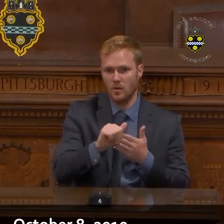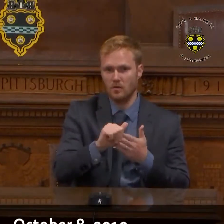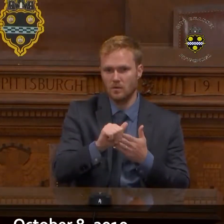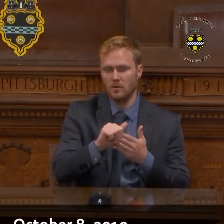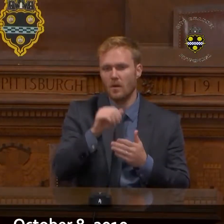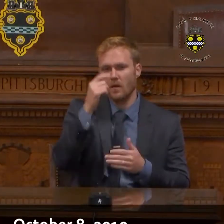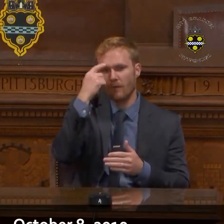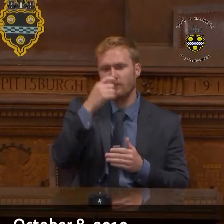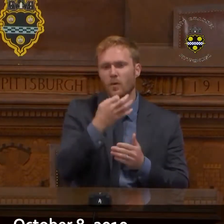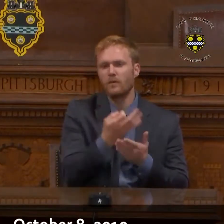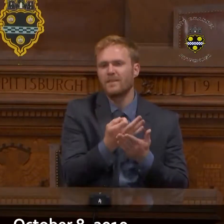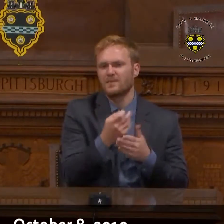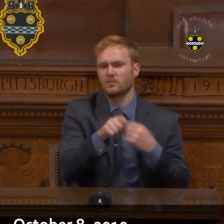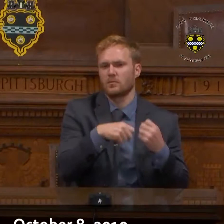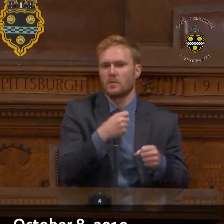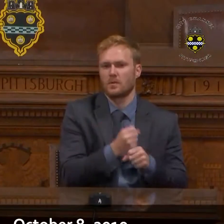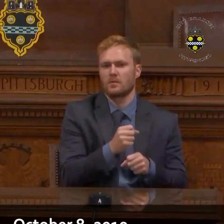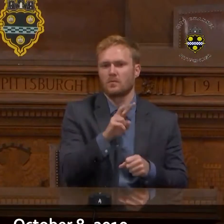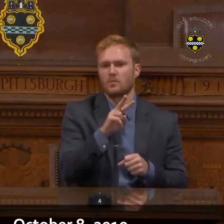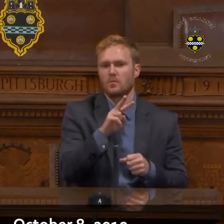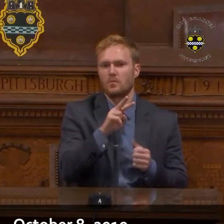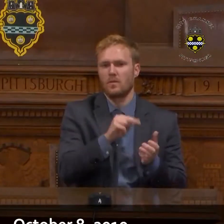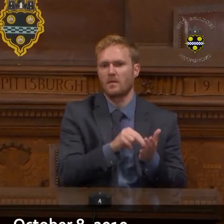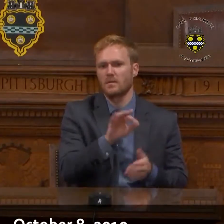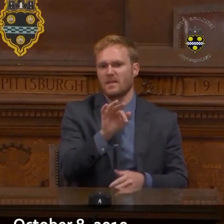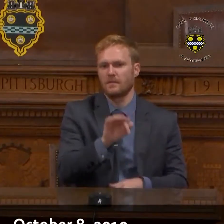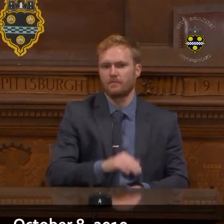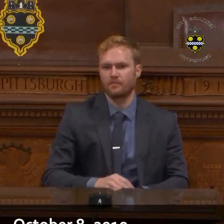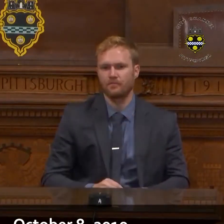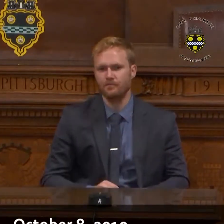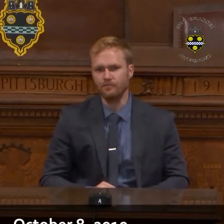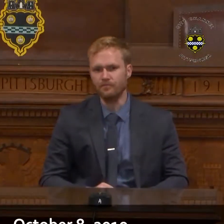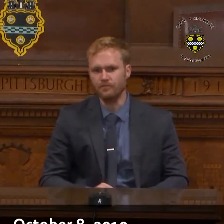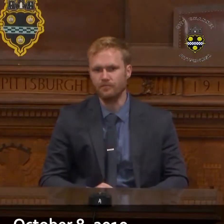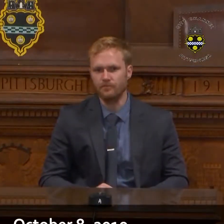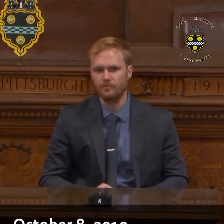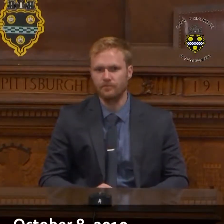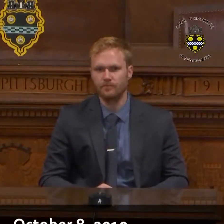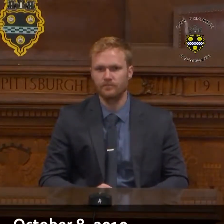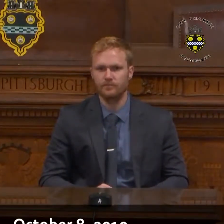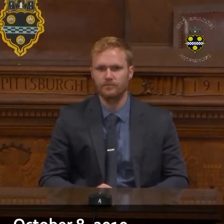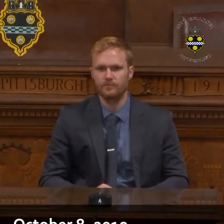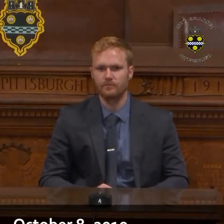$3,600 for fiscal year 2019.